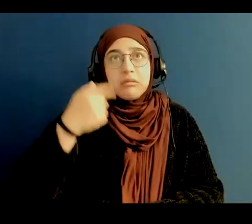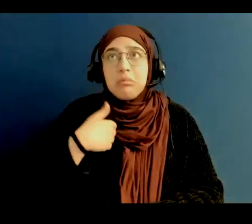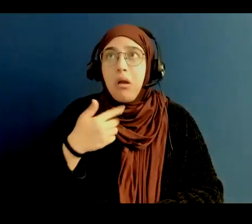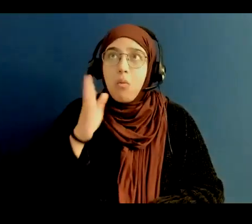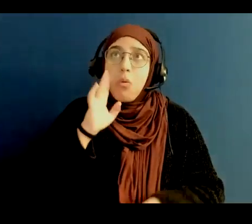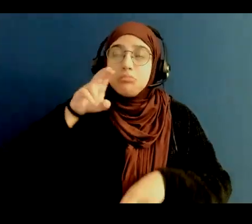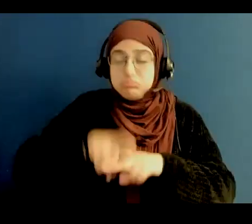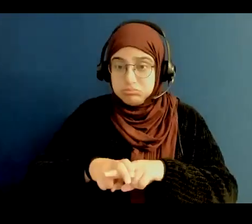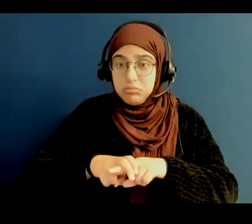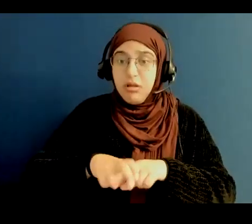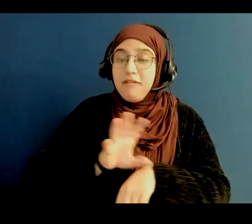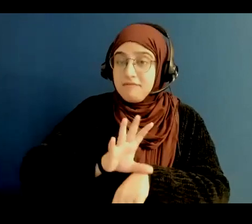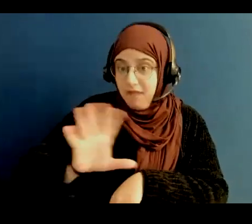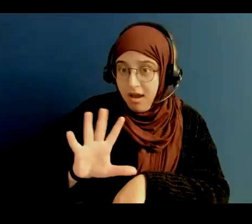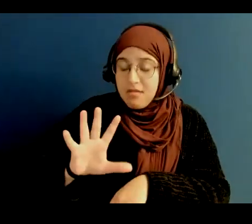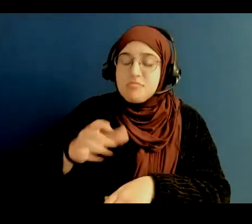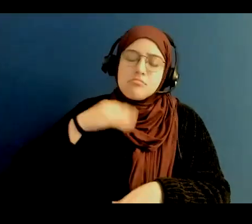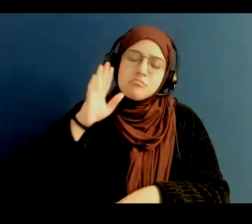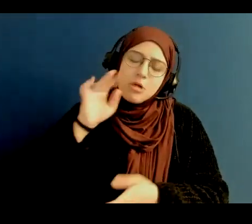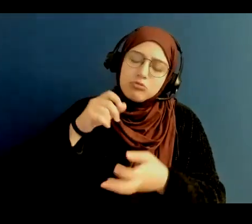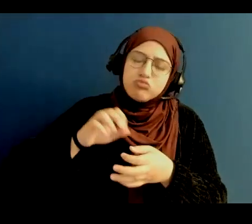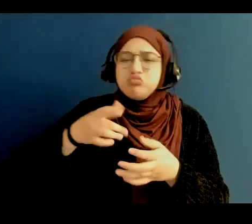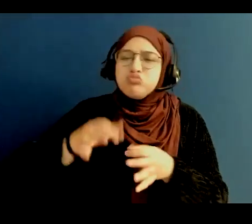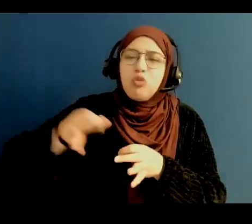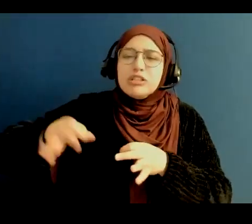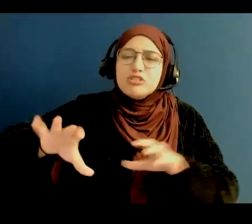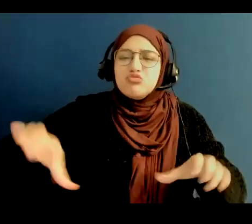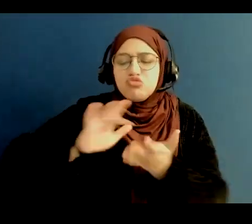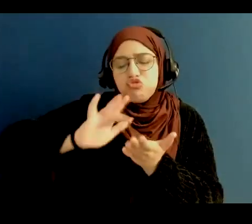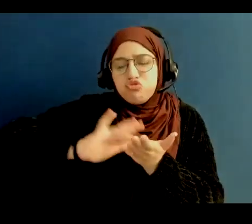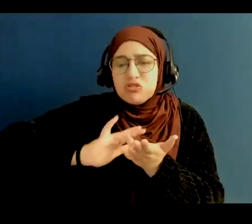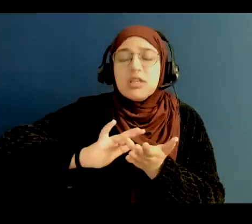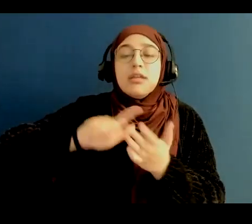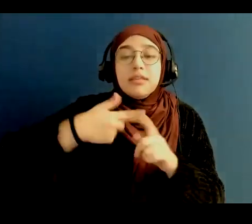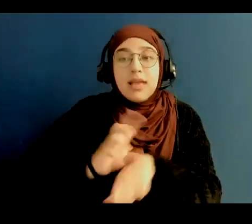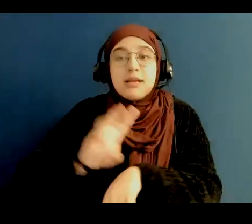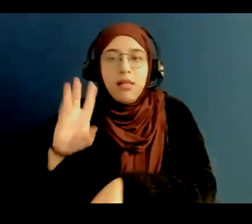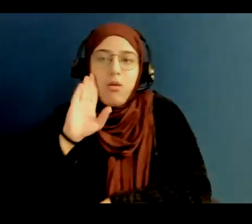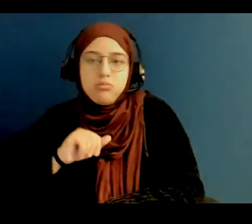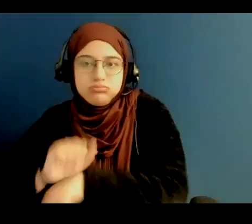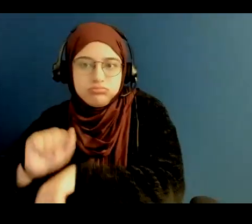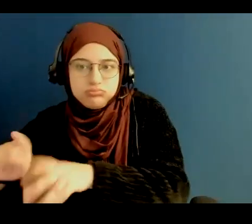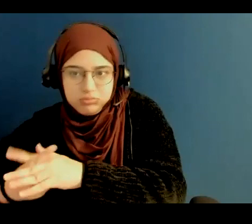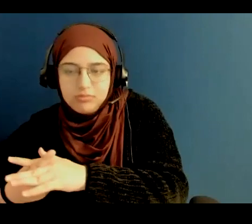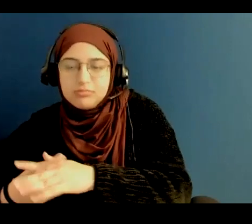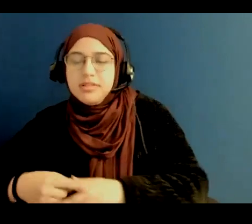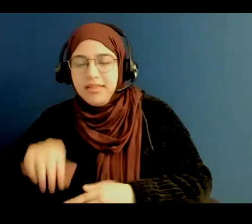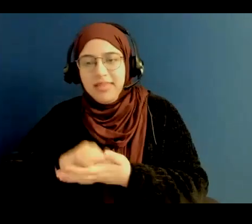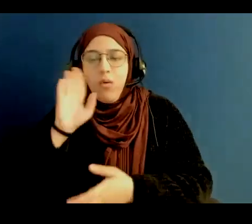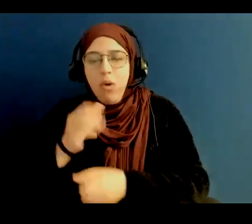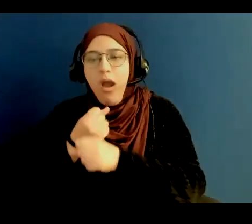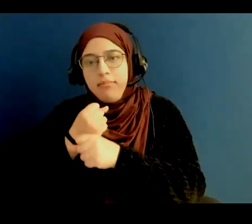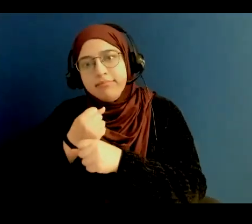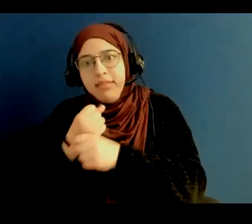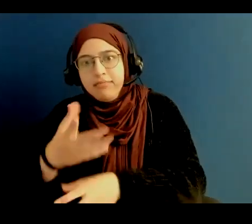6 o'clock. But now you're still on time. Does that make sense? So it's very, very important that you avoid